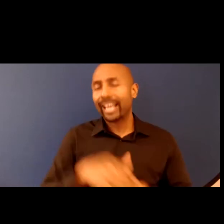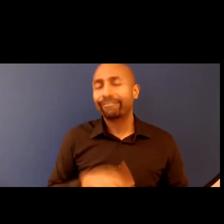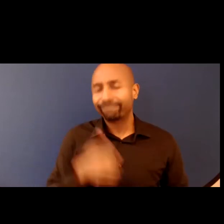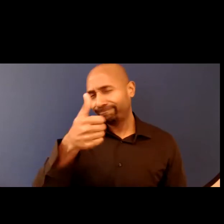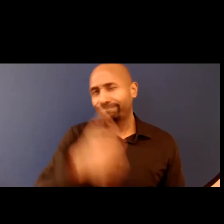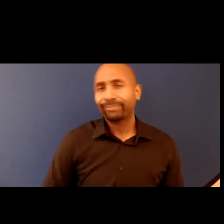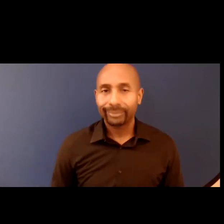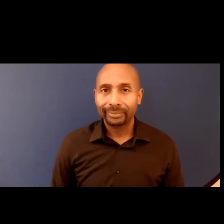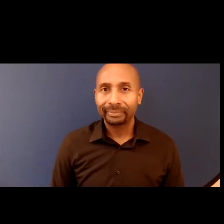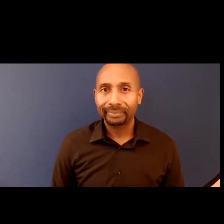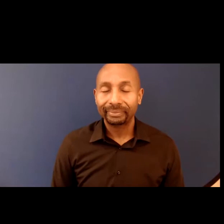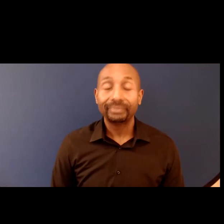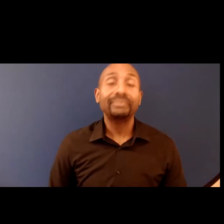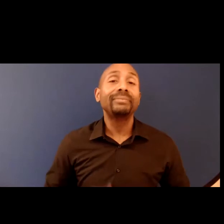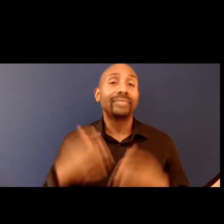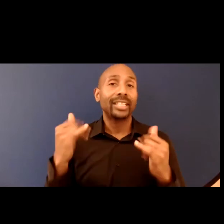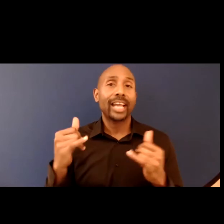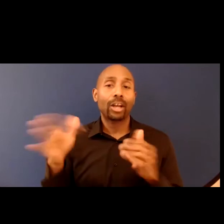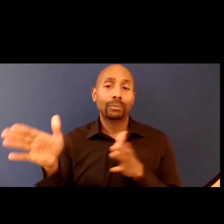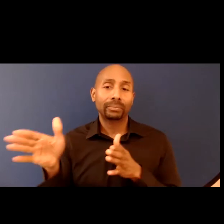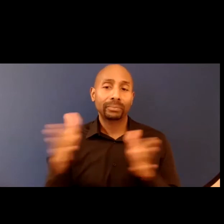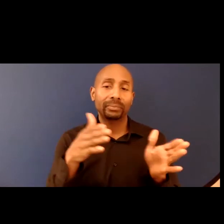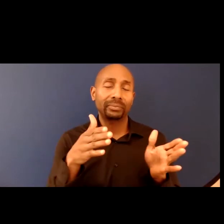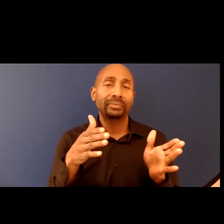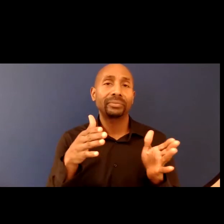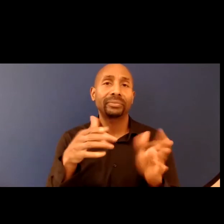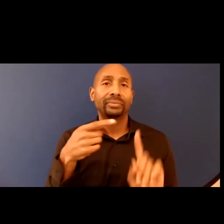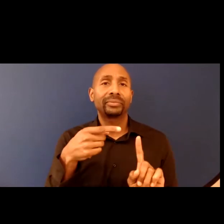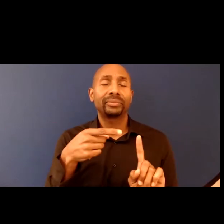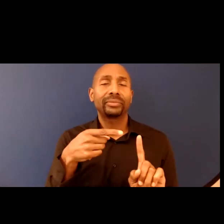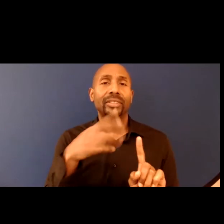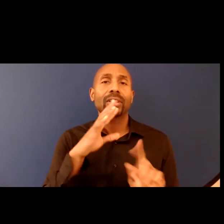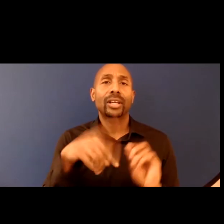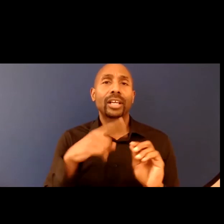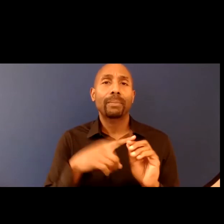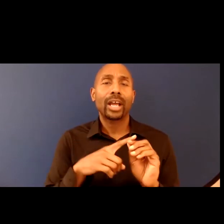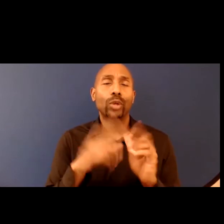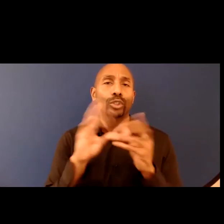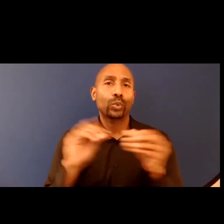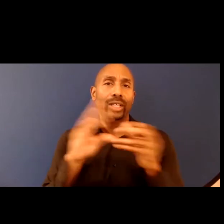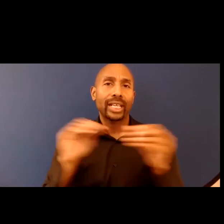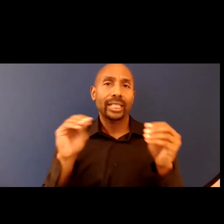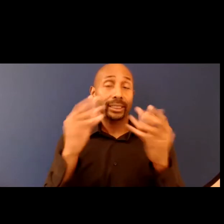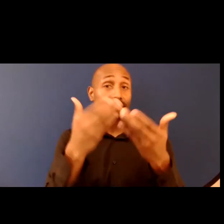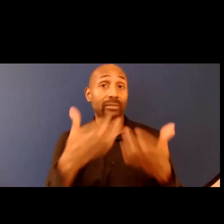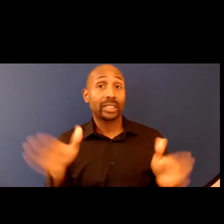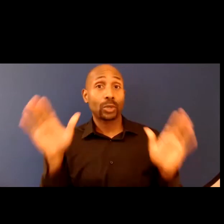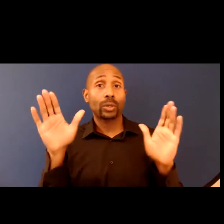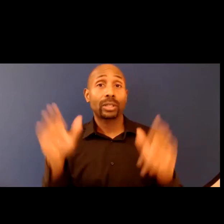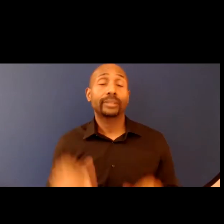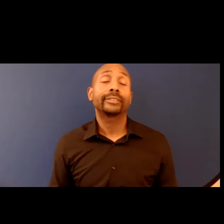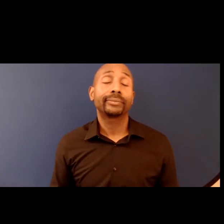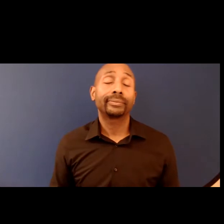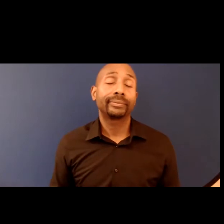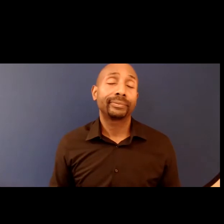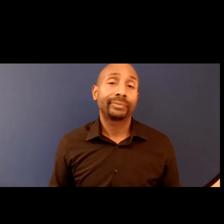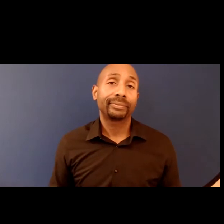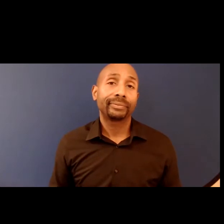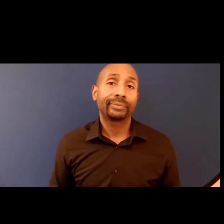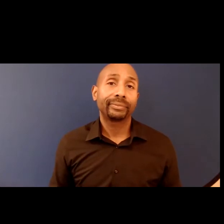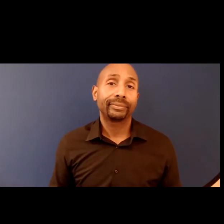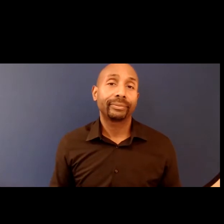Now I would like to shift to talking about storytelling in general. Now, this is not going to be